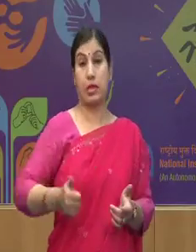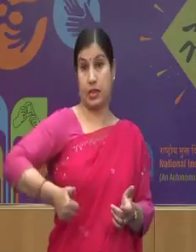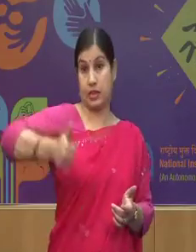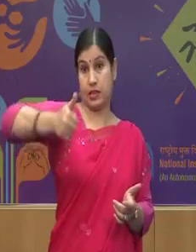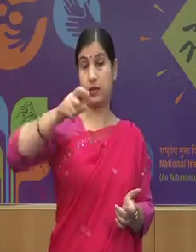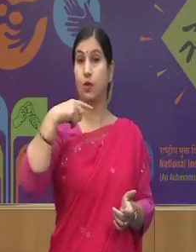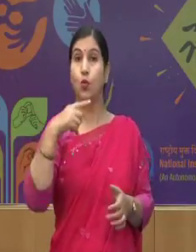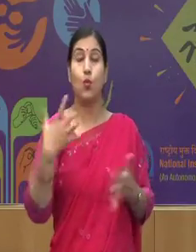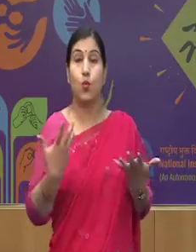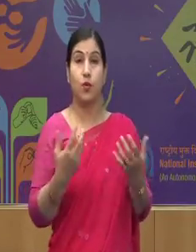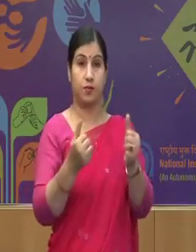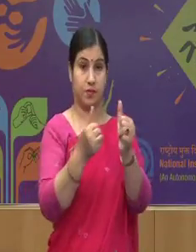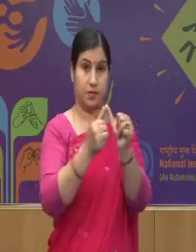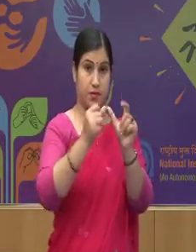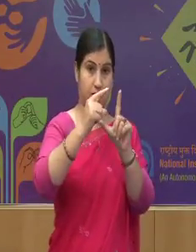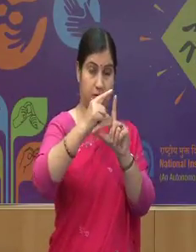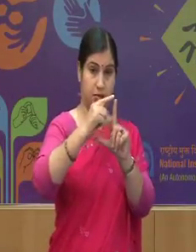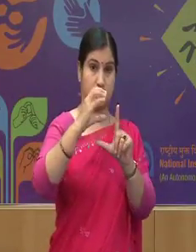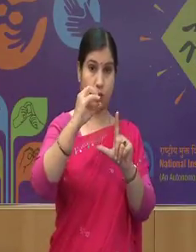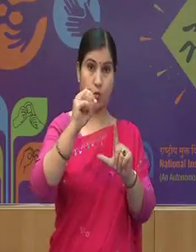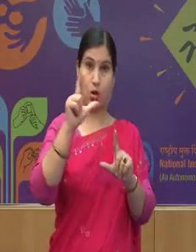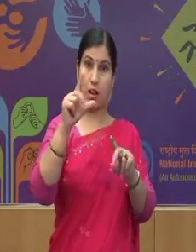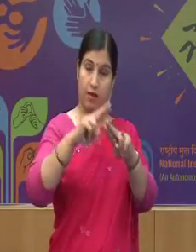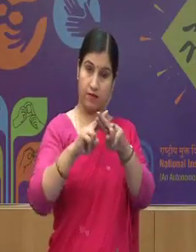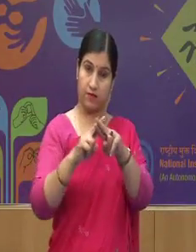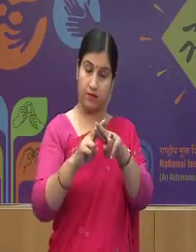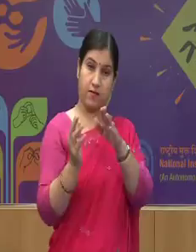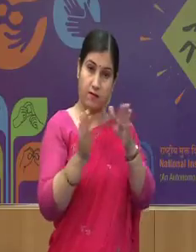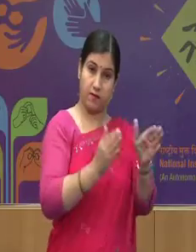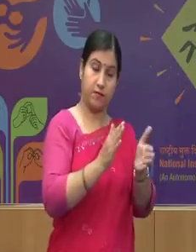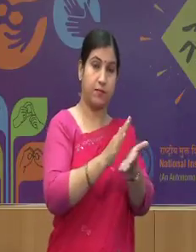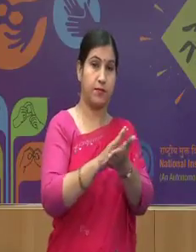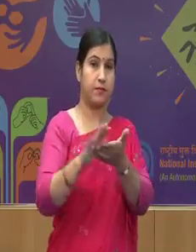Under the leadership of Adolf Hitler.